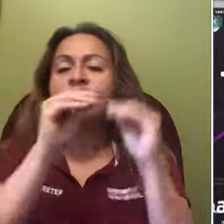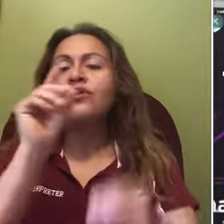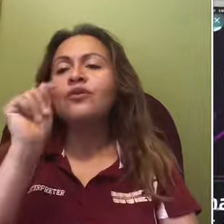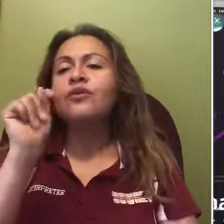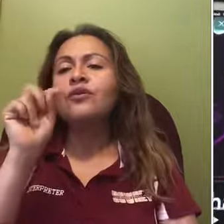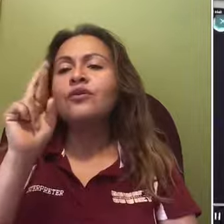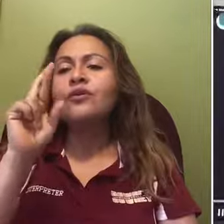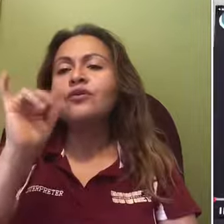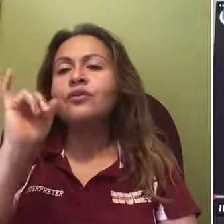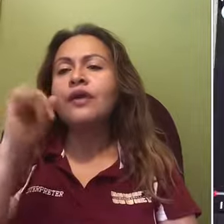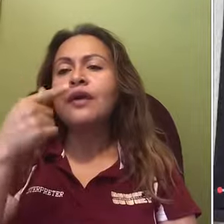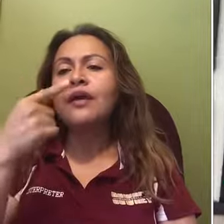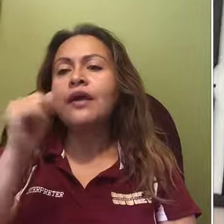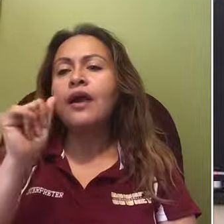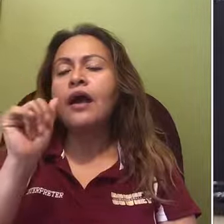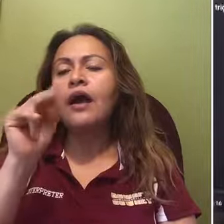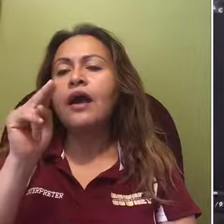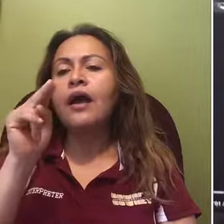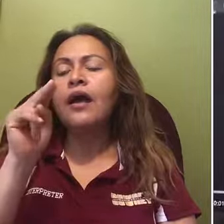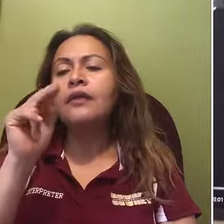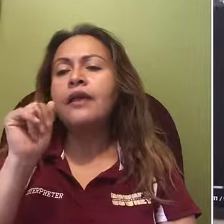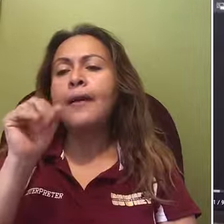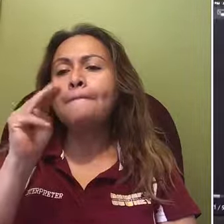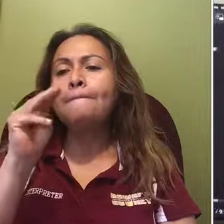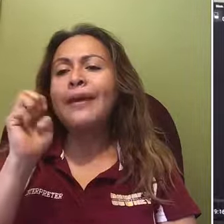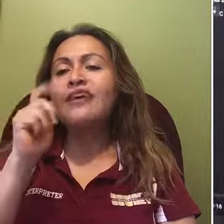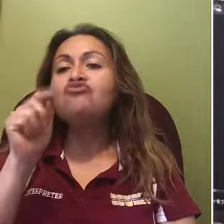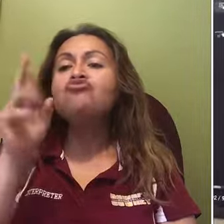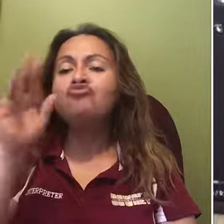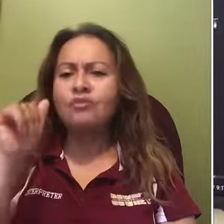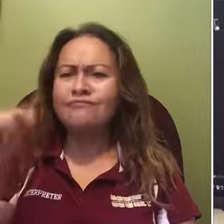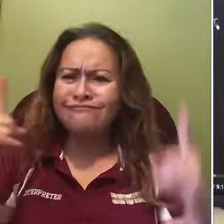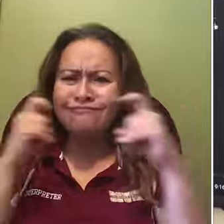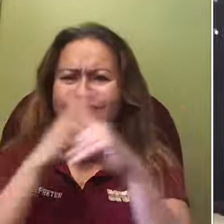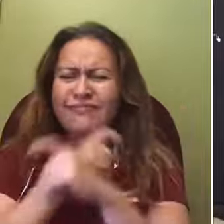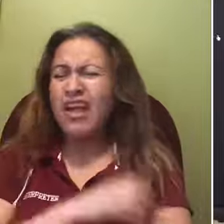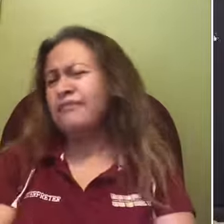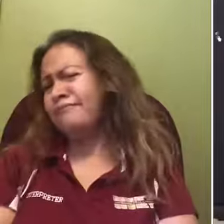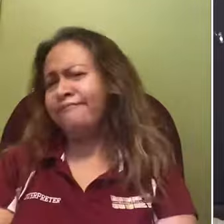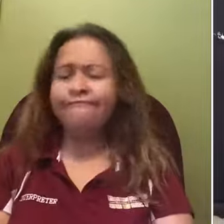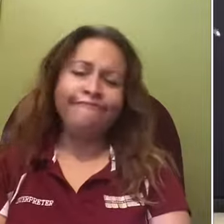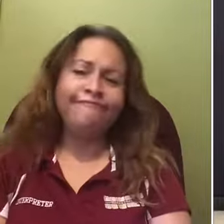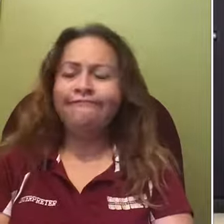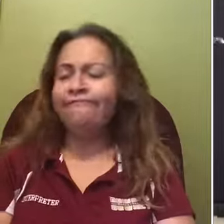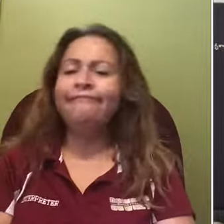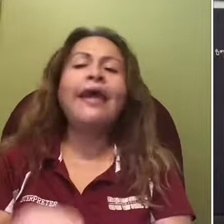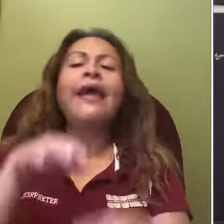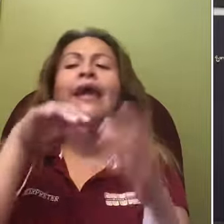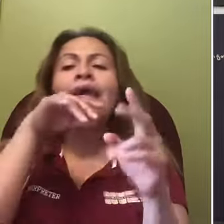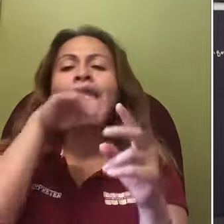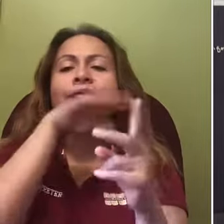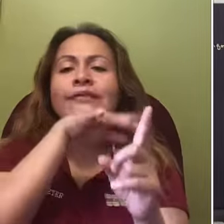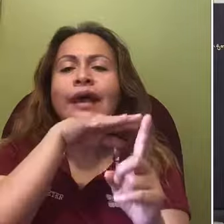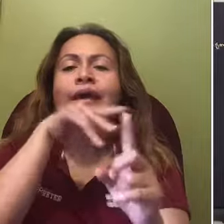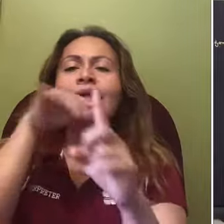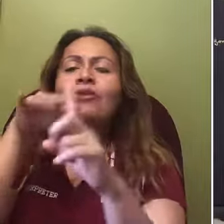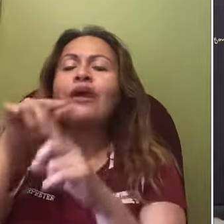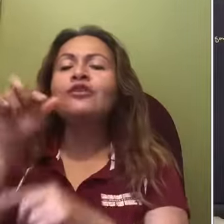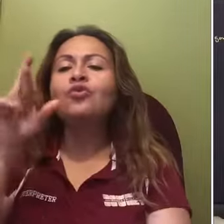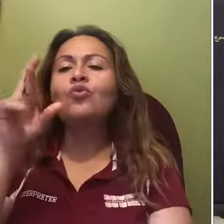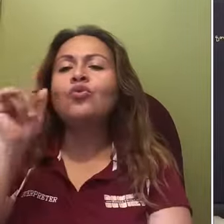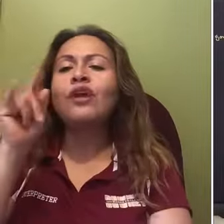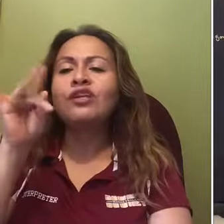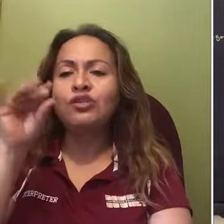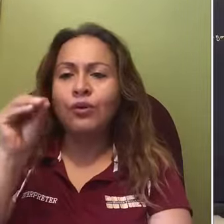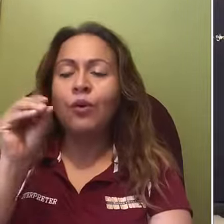trigonometry. And it sounds like a very complicated topic, but you're going to see that it's really just the study of the ratios of sides